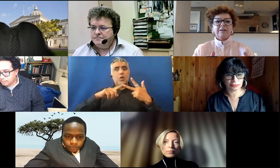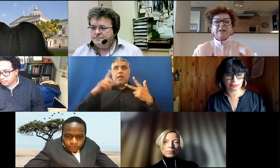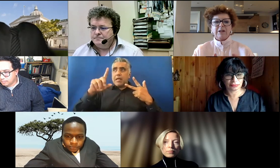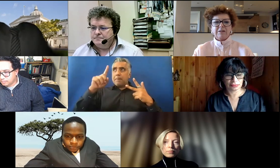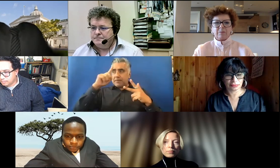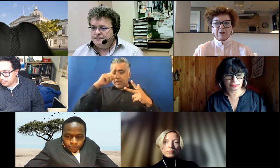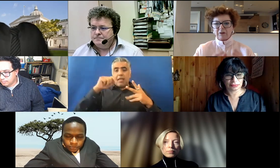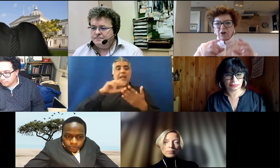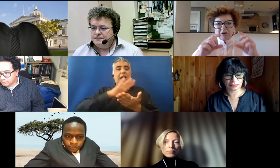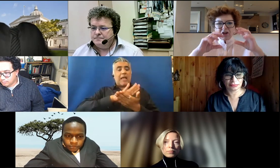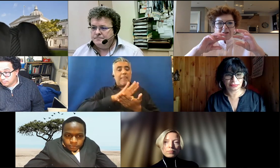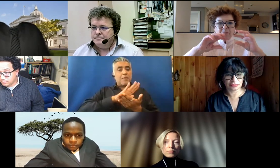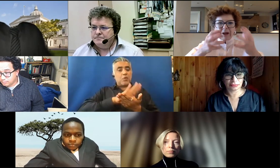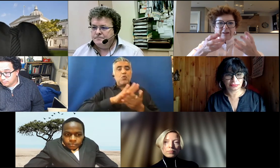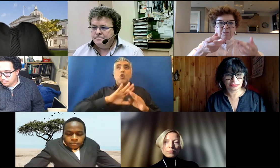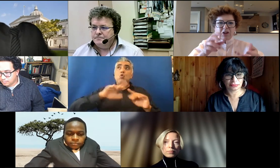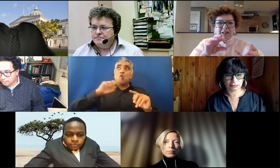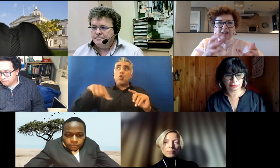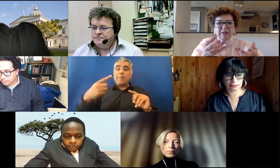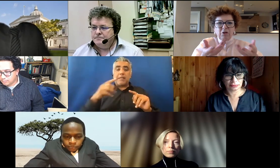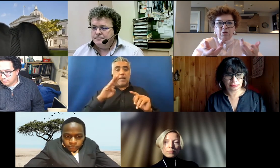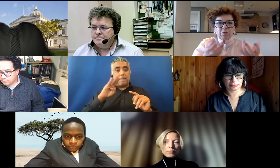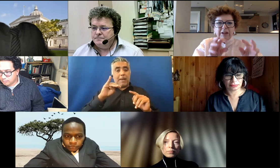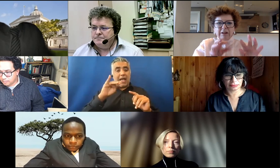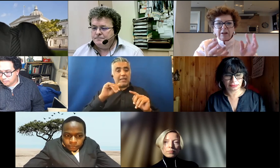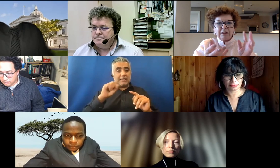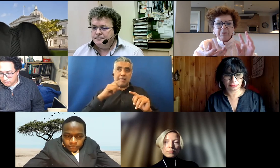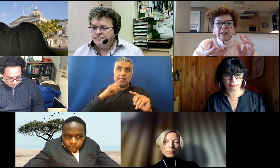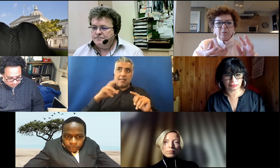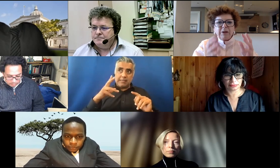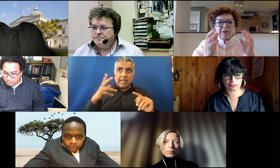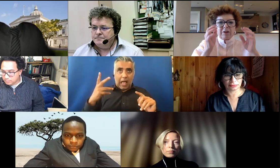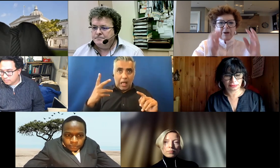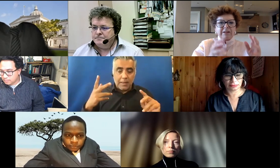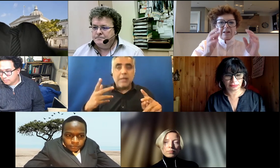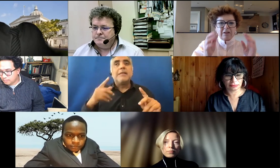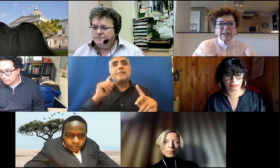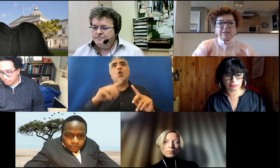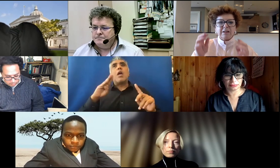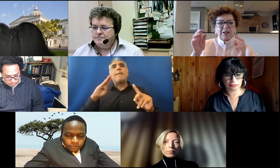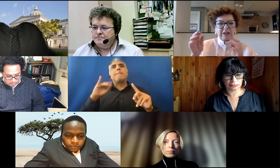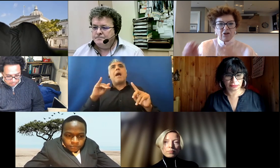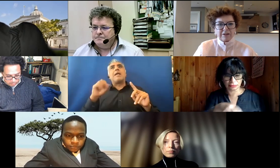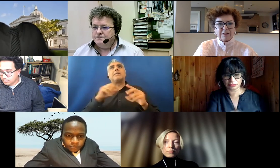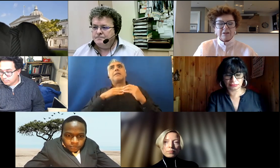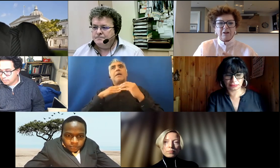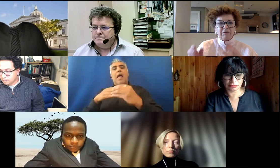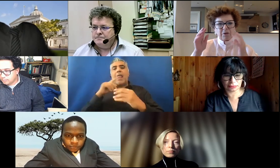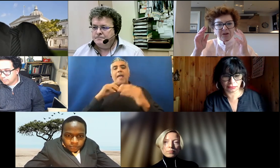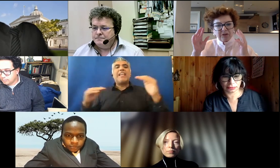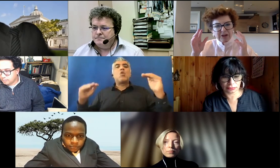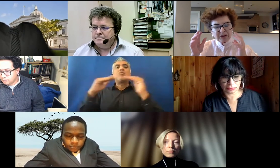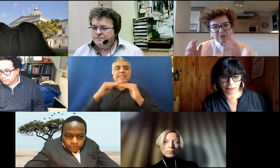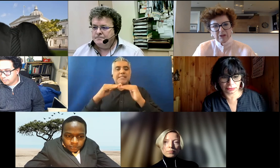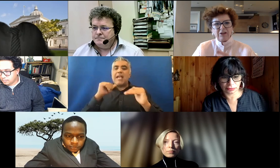as academics about not just bias, which is a kind of neutrally thing, but the bias that leads to injustice.